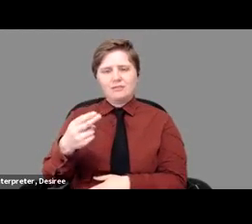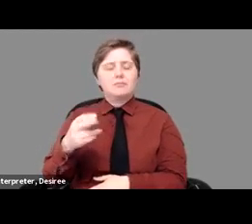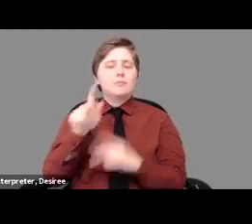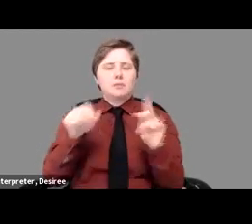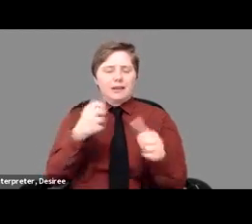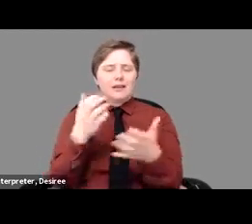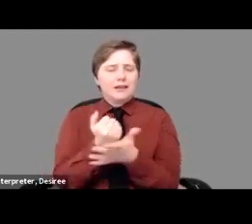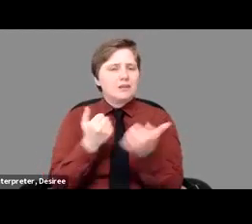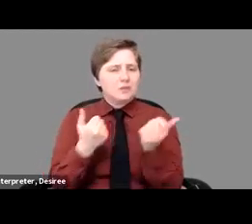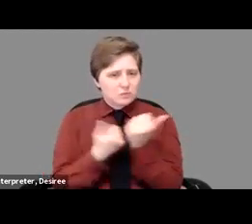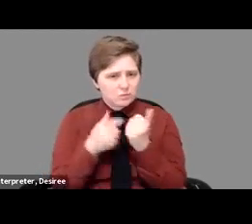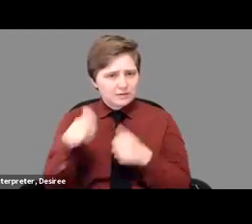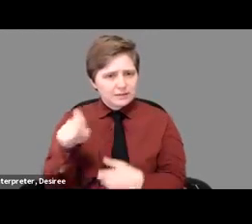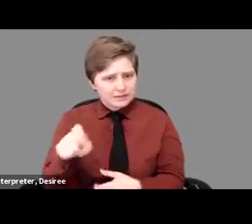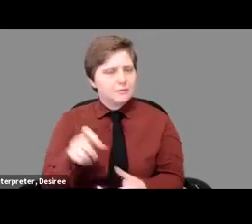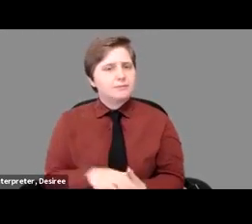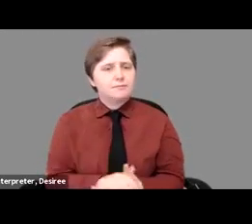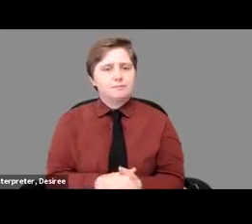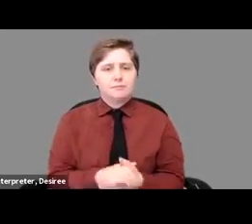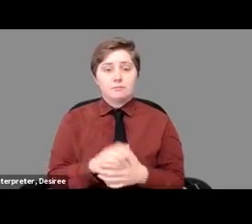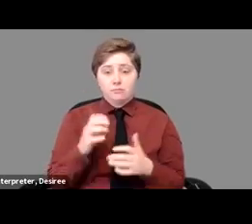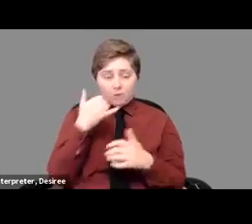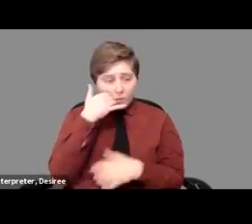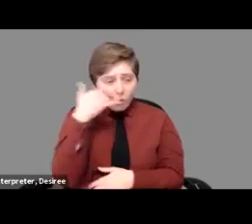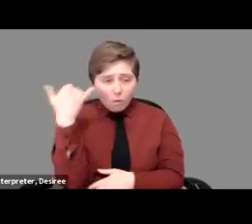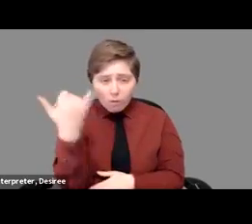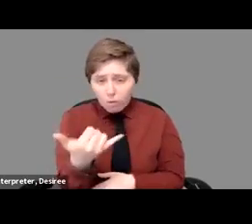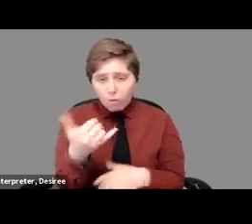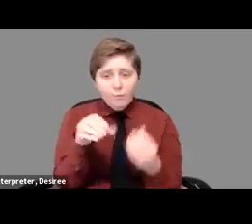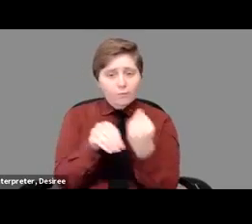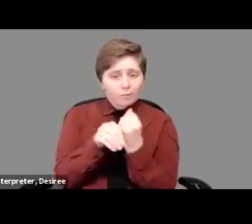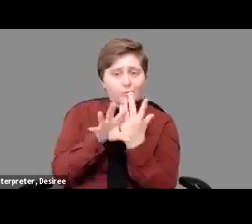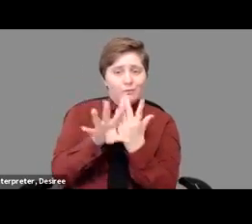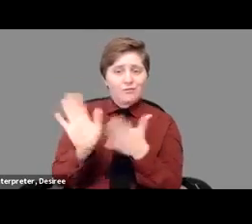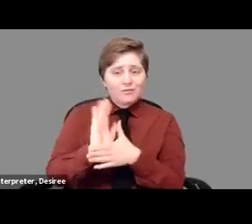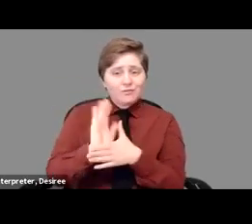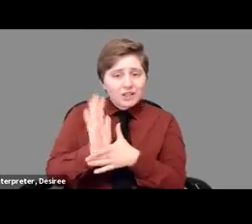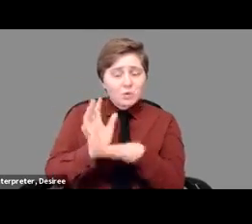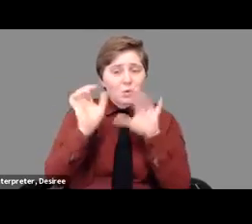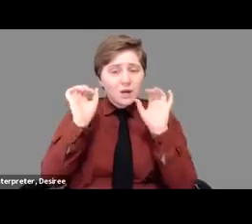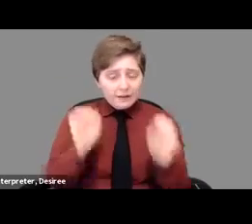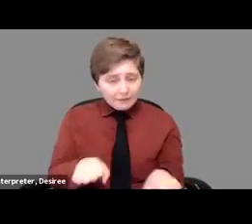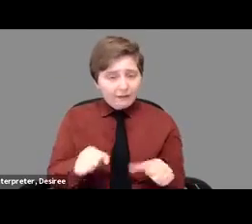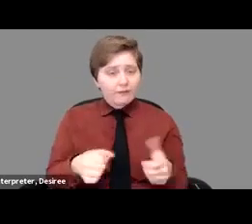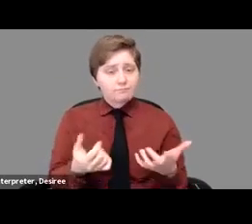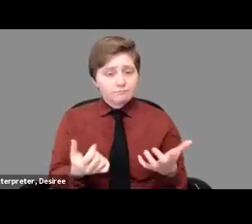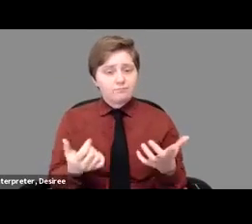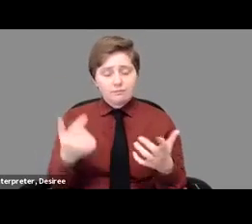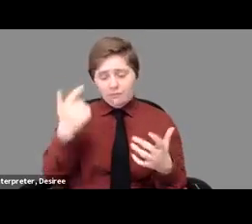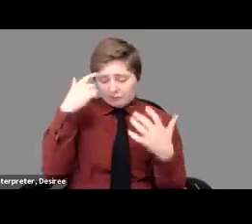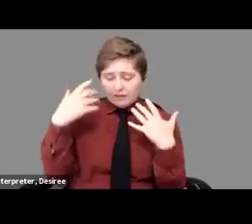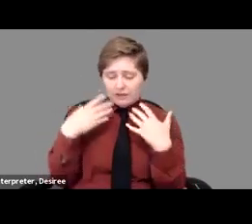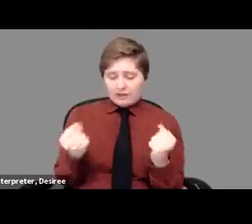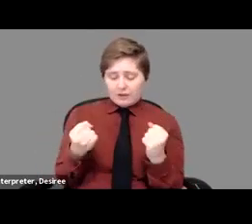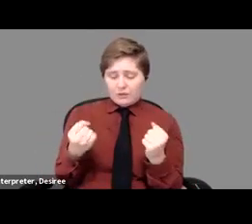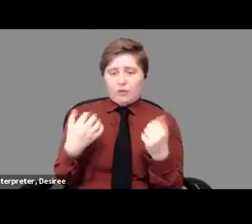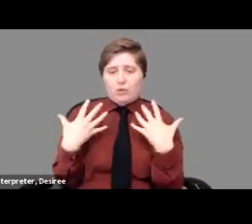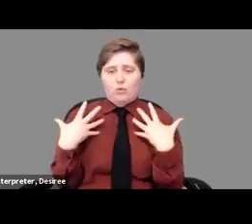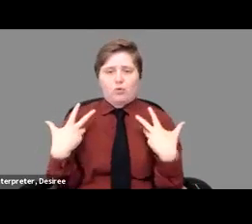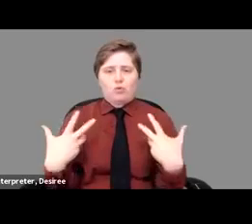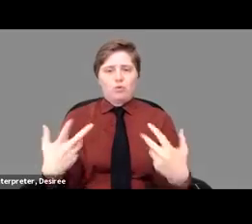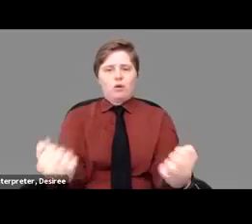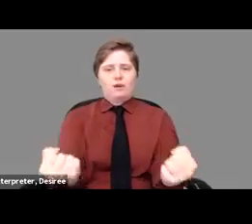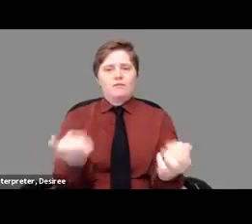need just by phone or by video. The Mental Health and Recovery Services Board has